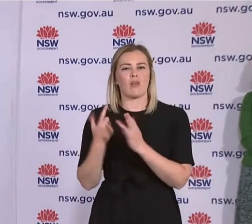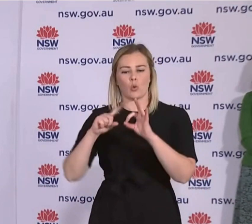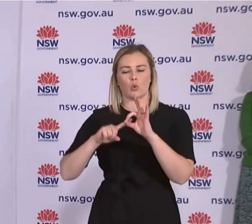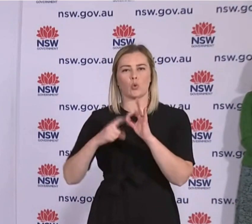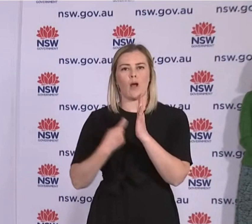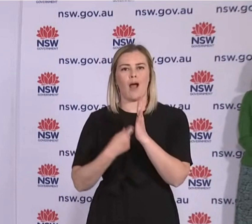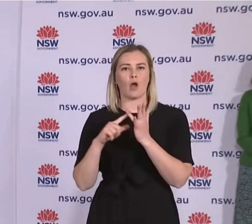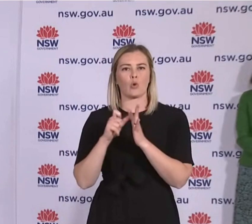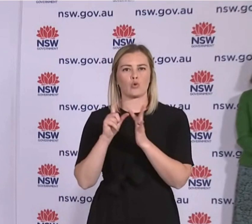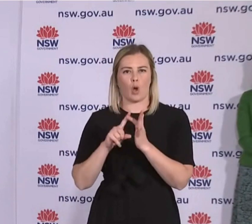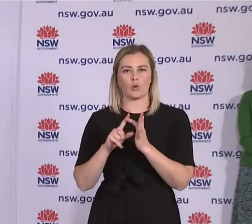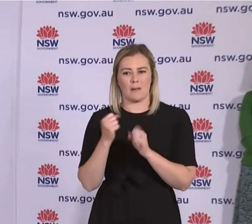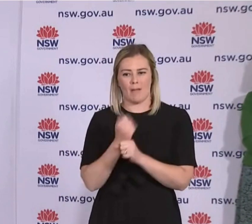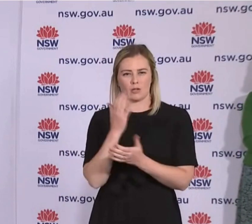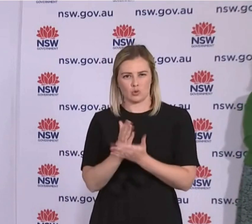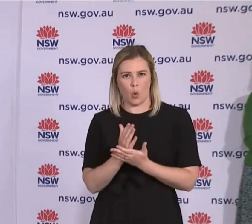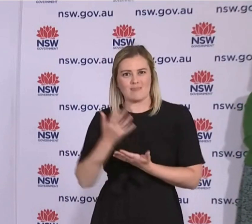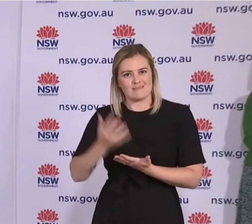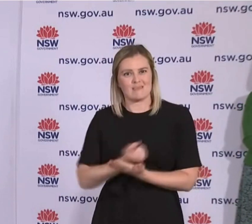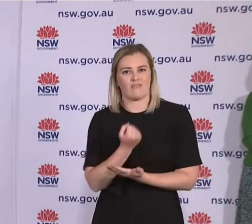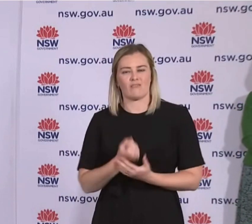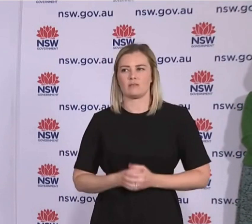additional features. But look, sorry?